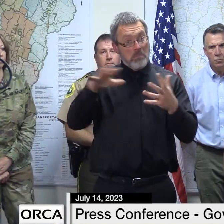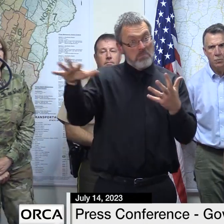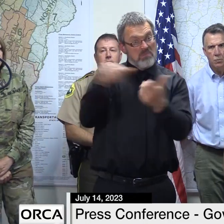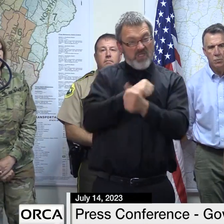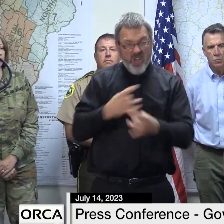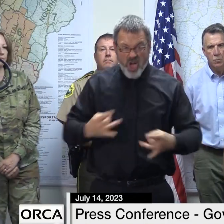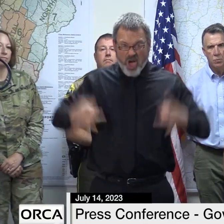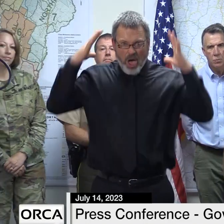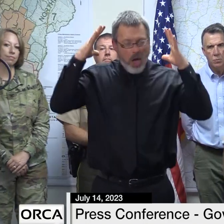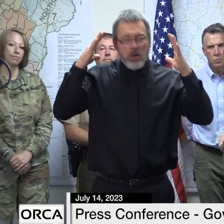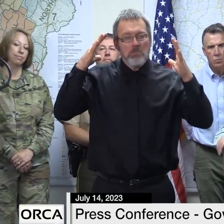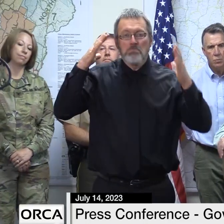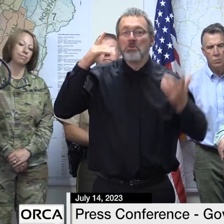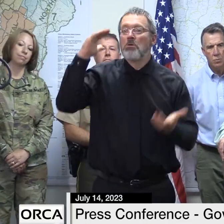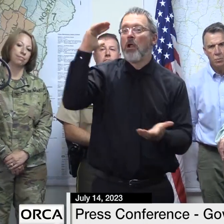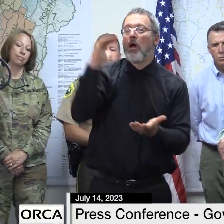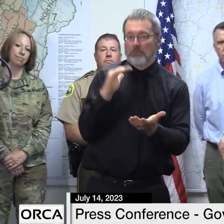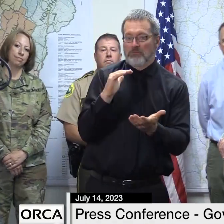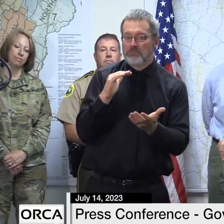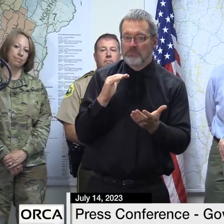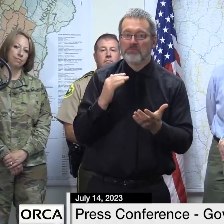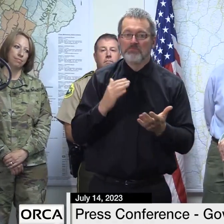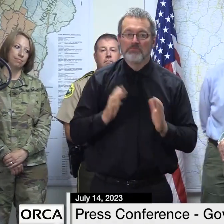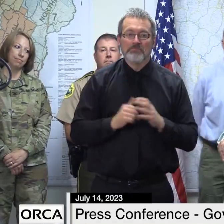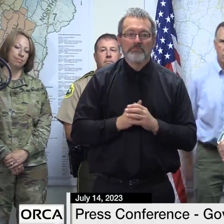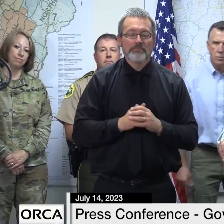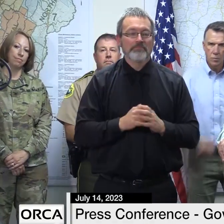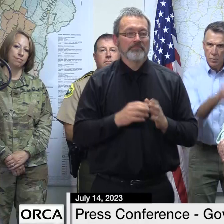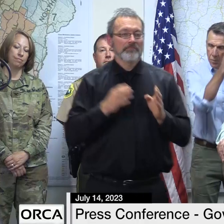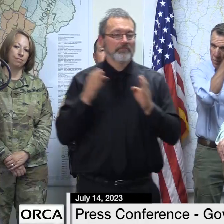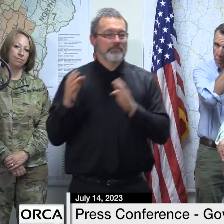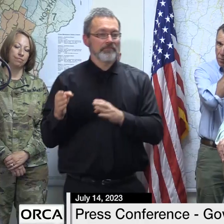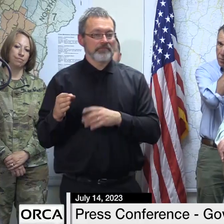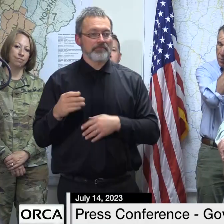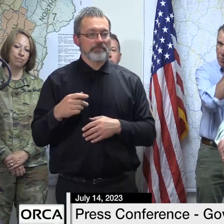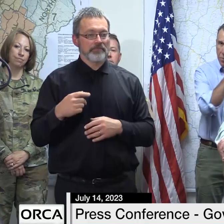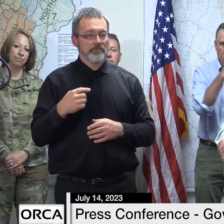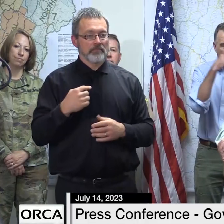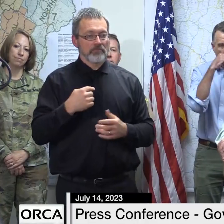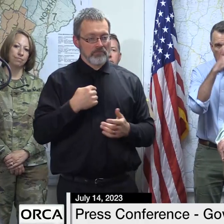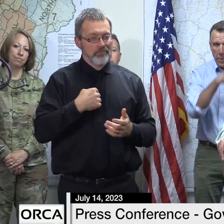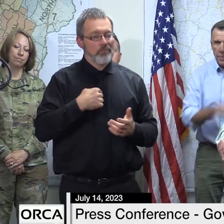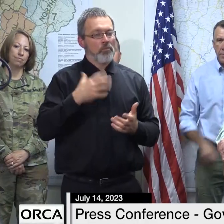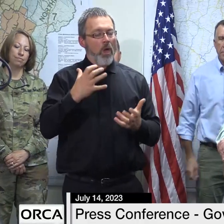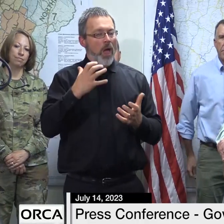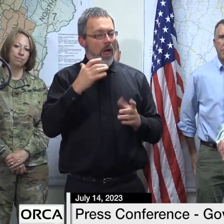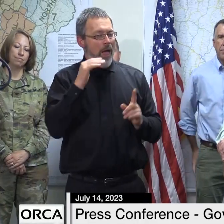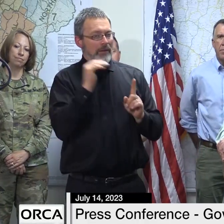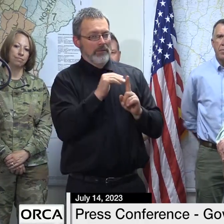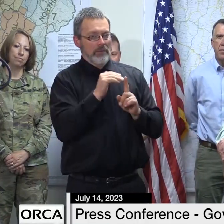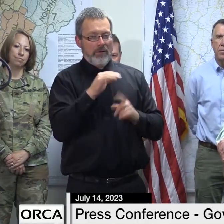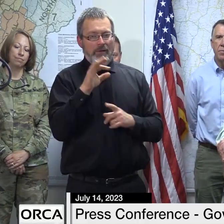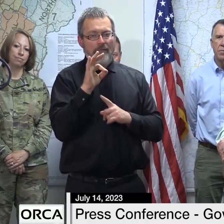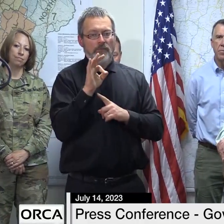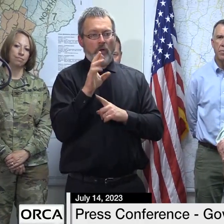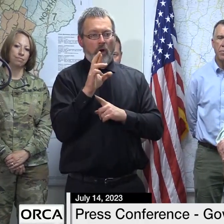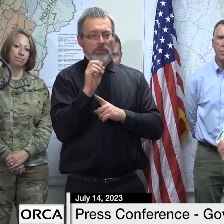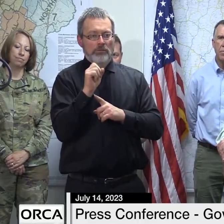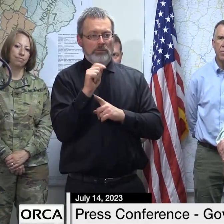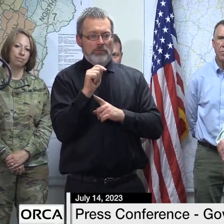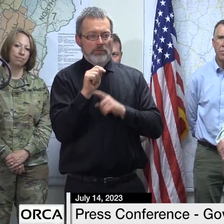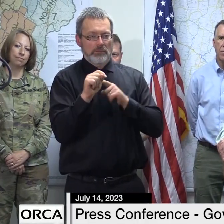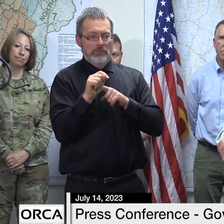You mentioned the frost. What are you looking at? I know it's early, but for the long-term impact on